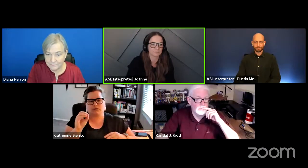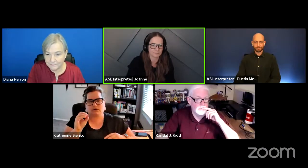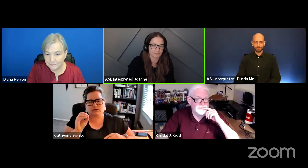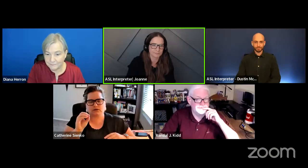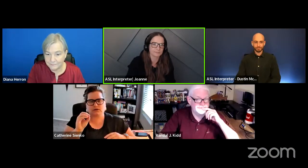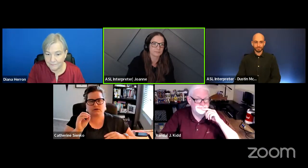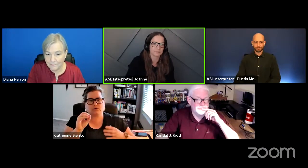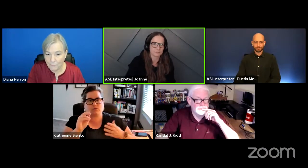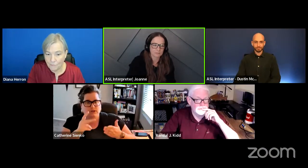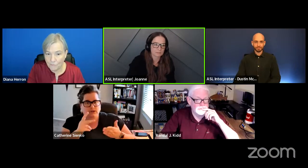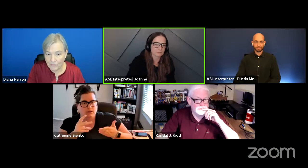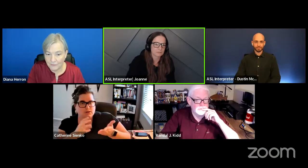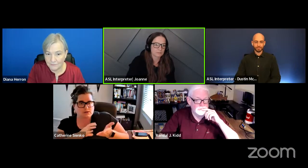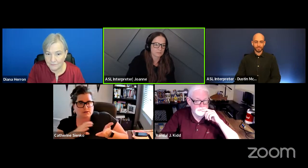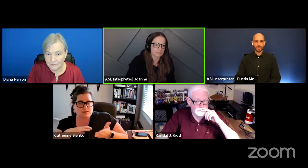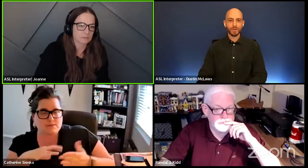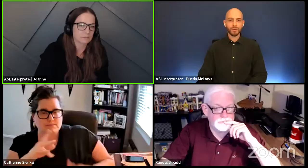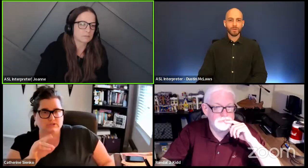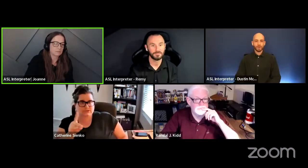thoughts.